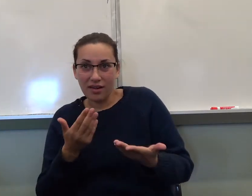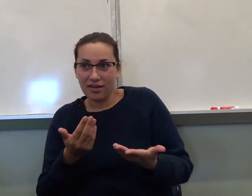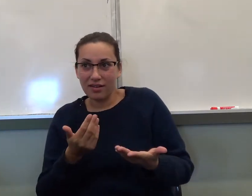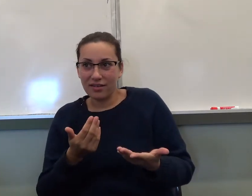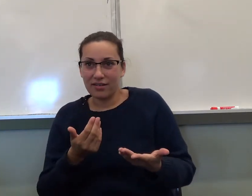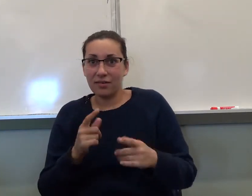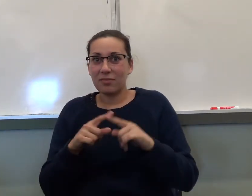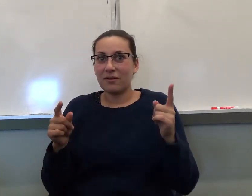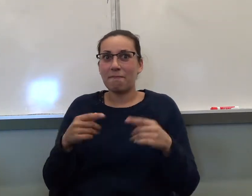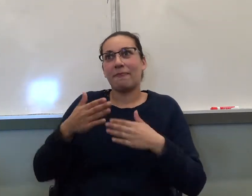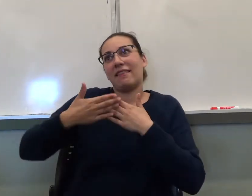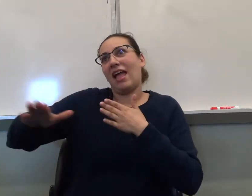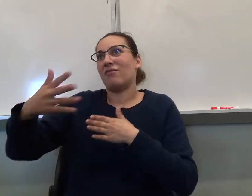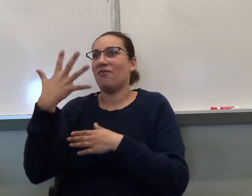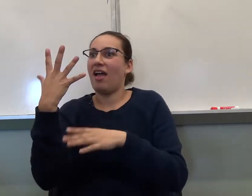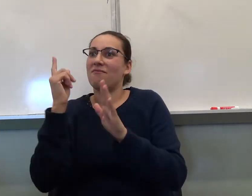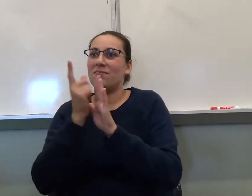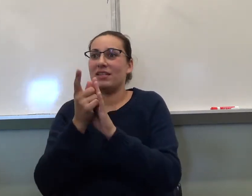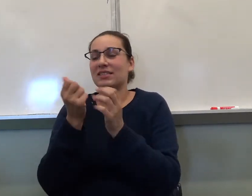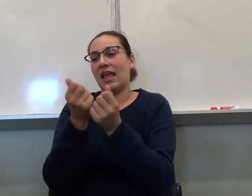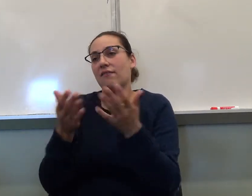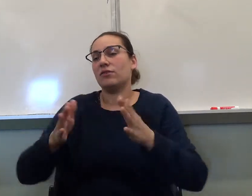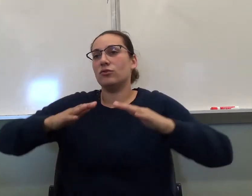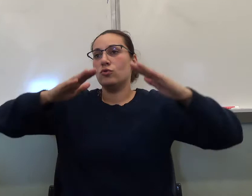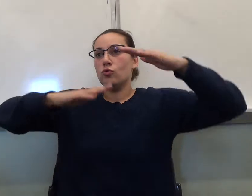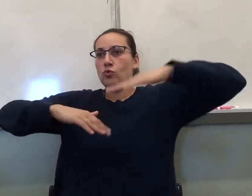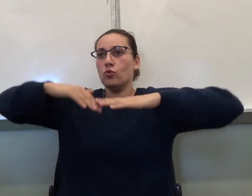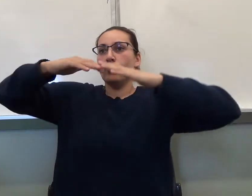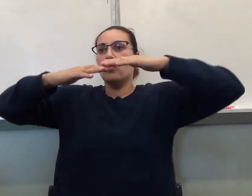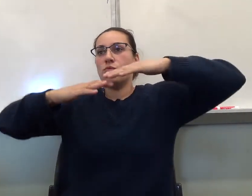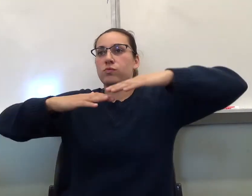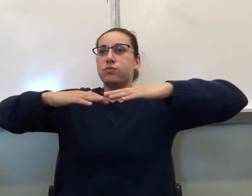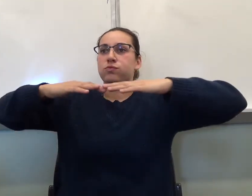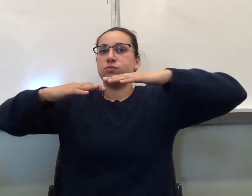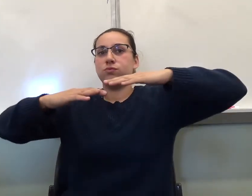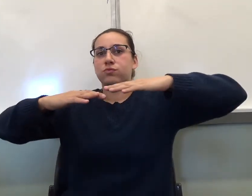And after about 5 minutes, everything calmed down. They came back out from under their desk.